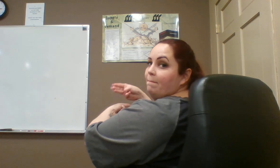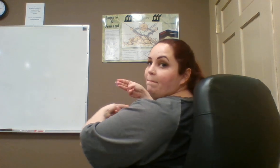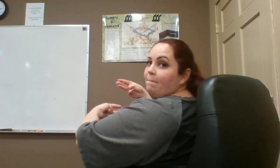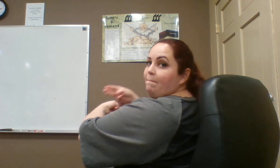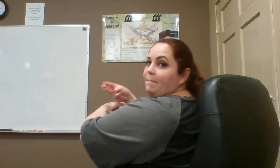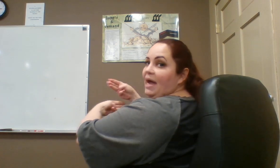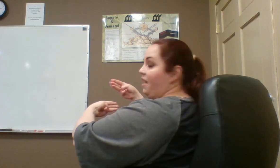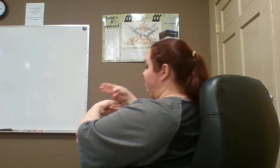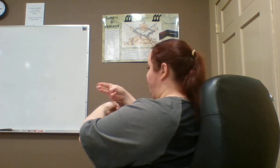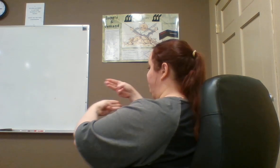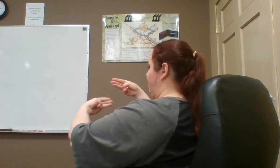Math.